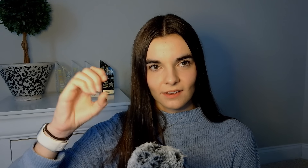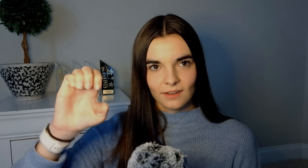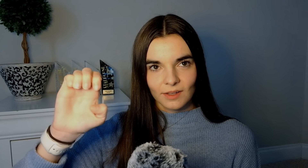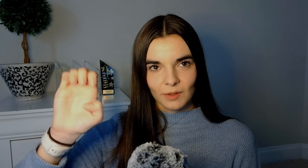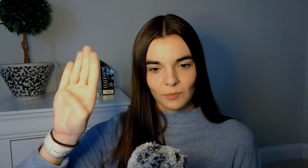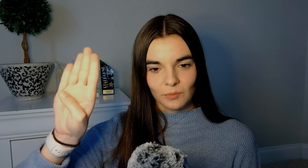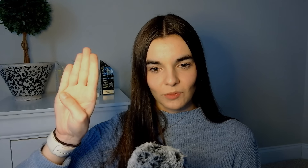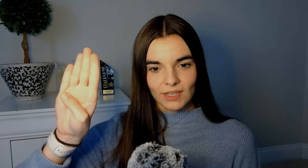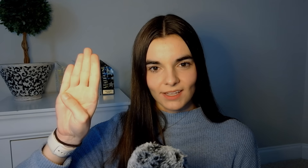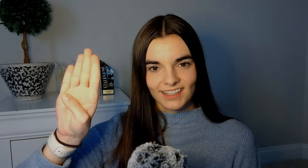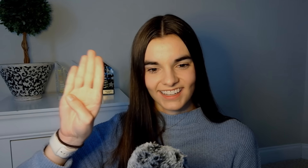Jacob.